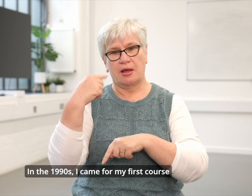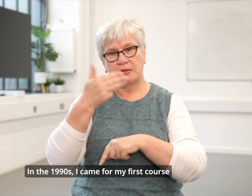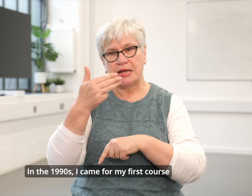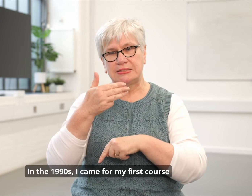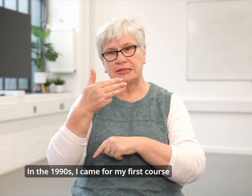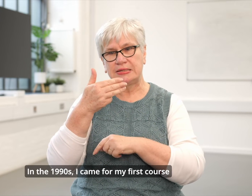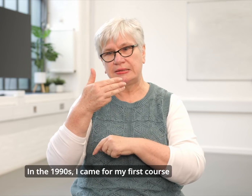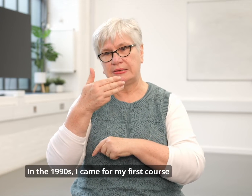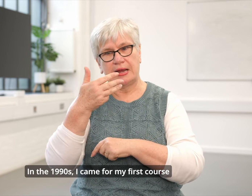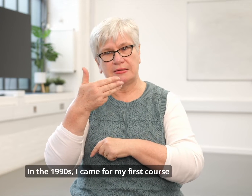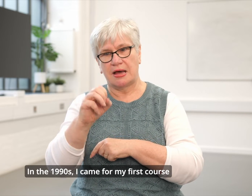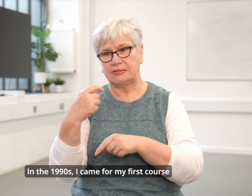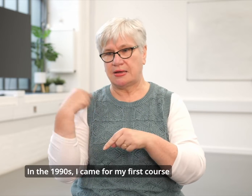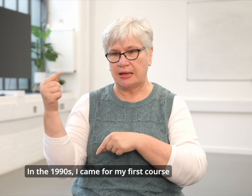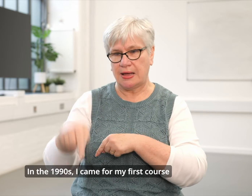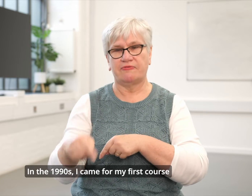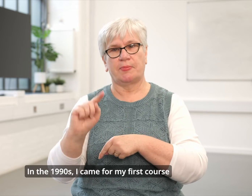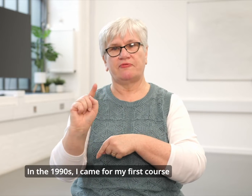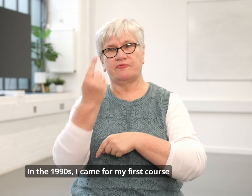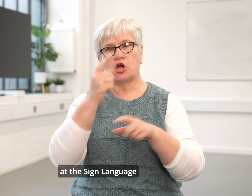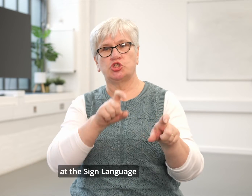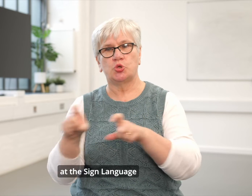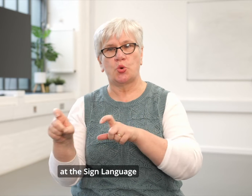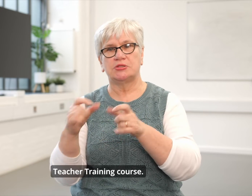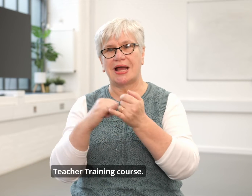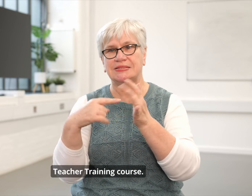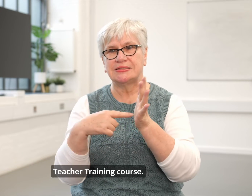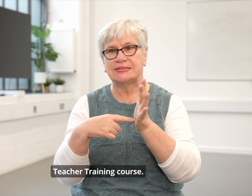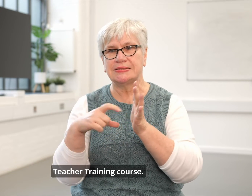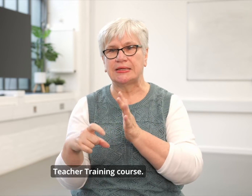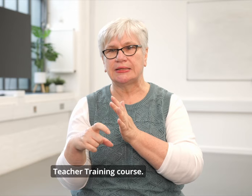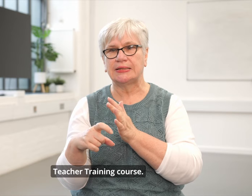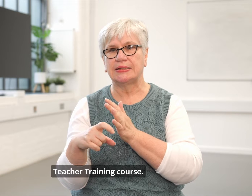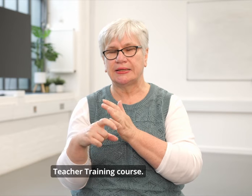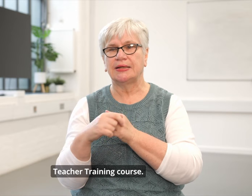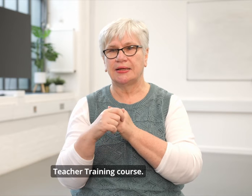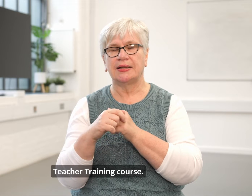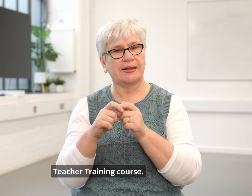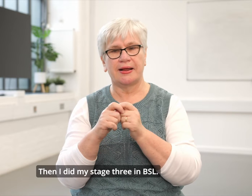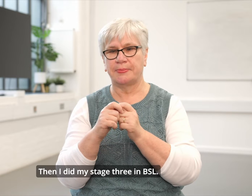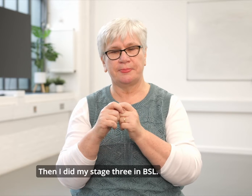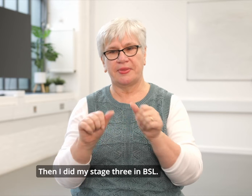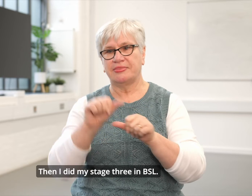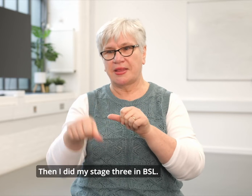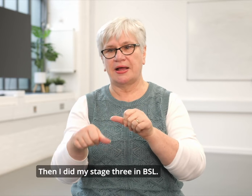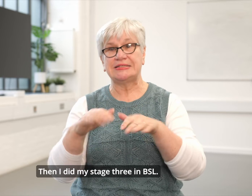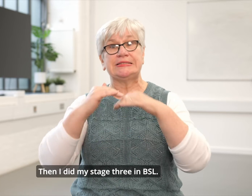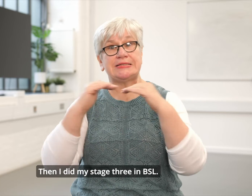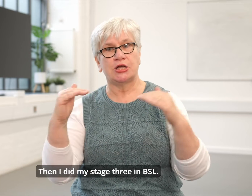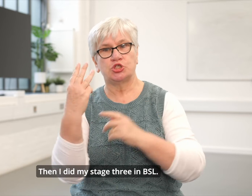In the 1990s, I came for my first course, the Sign Language Teacher Training course. Then I did my Stage 3 in BSL.